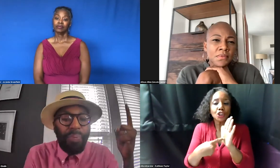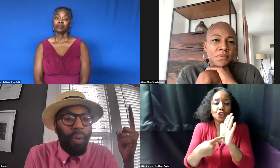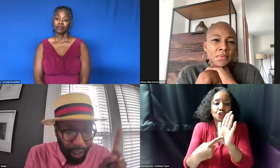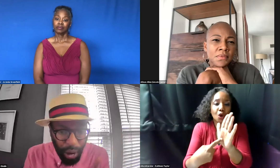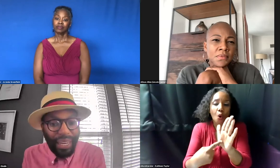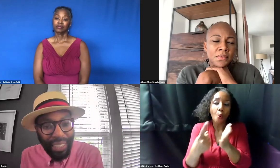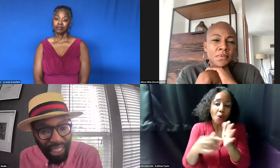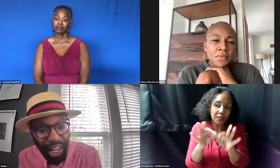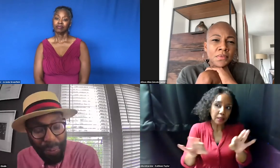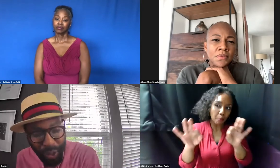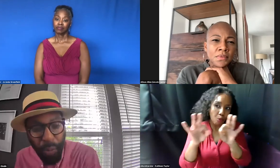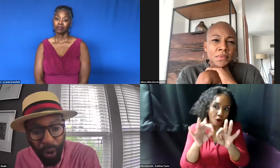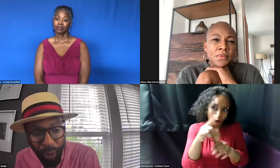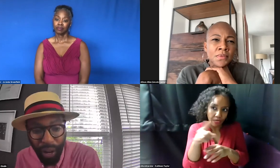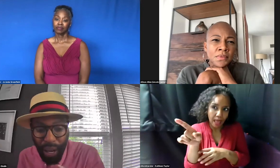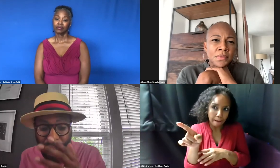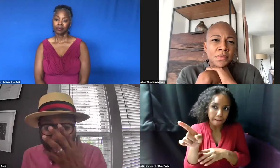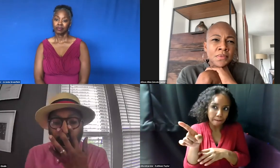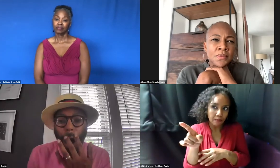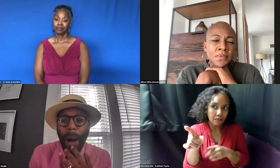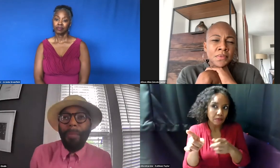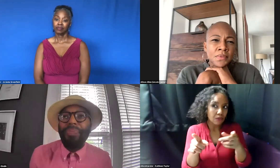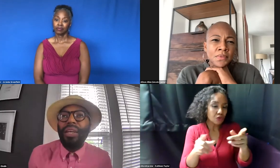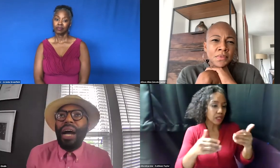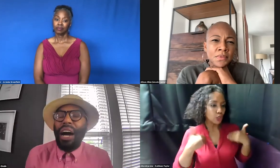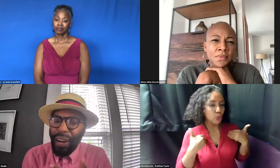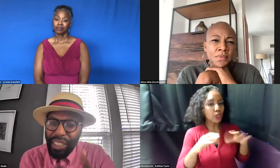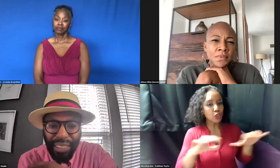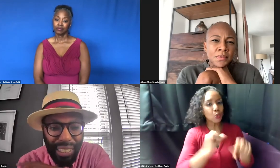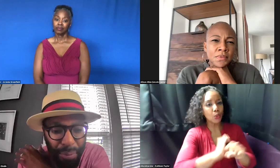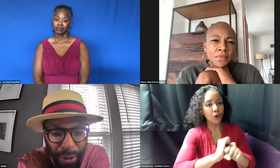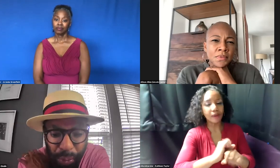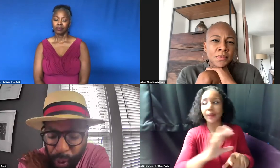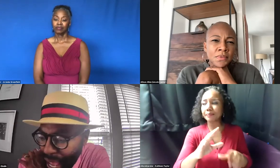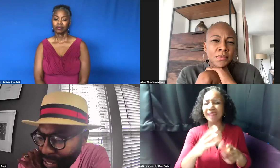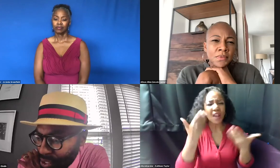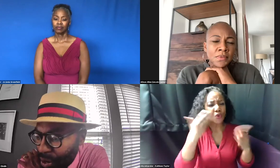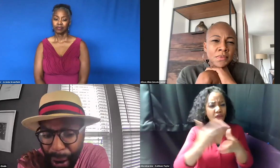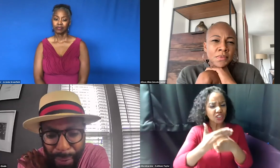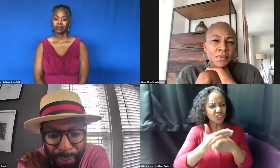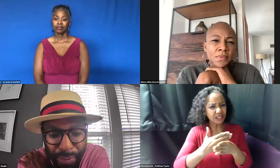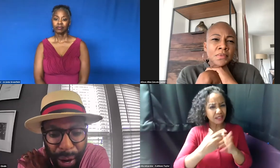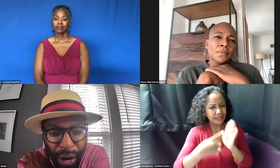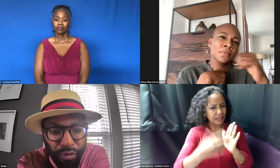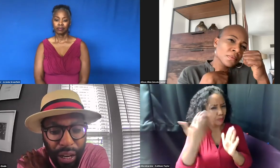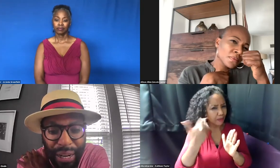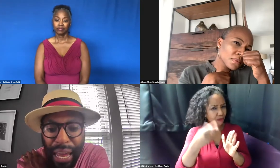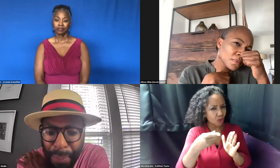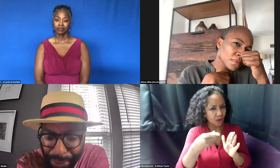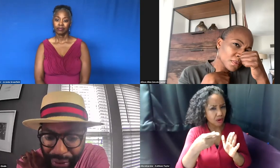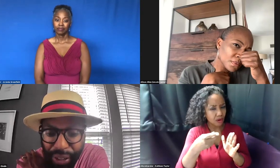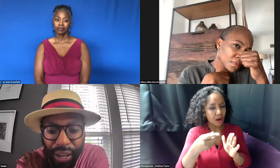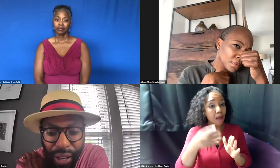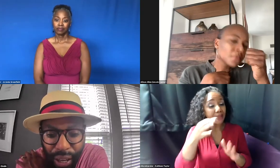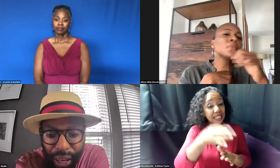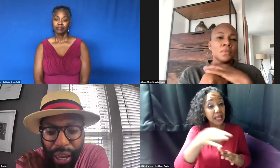say is important so I can get to young people and do important work. I don't know if I shared this example when we spoke last, you know, about recommending a hip